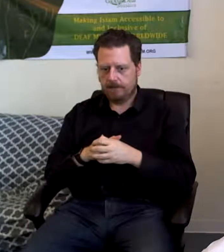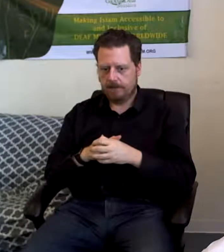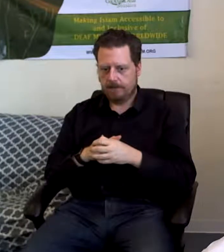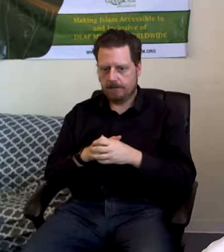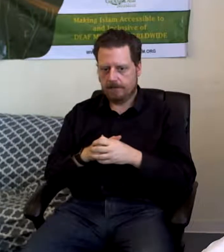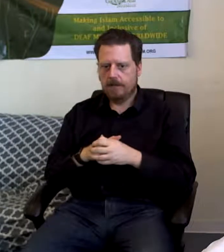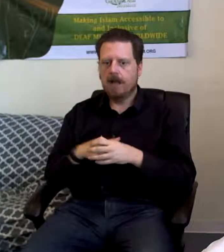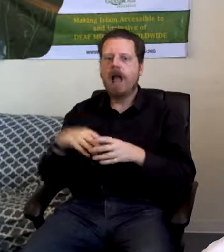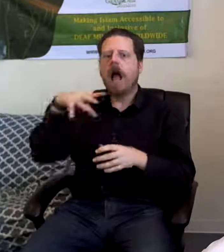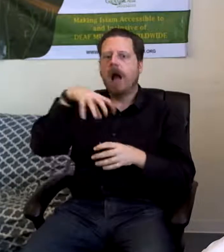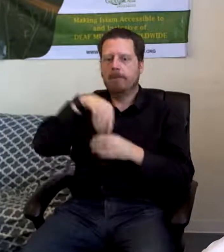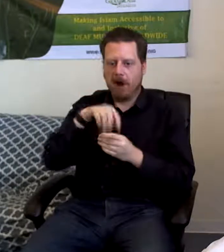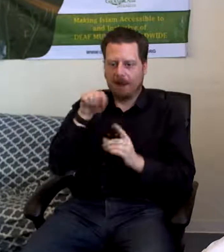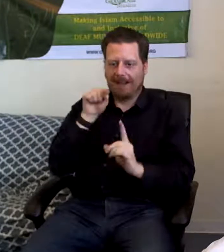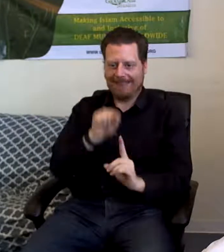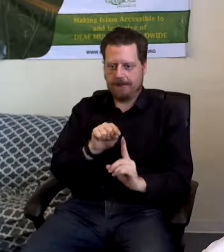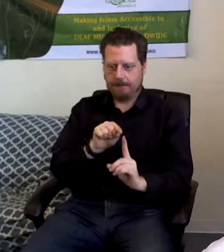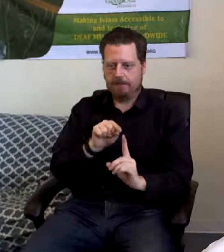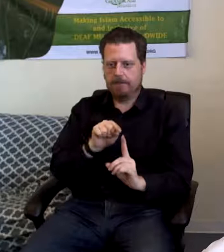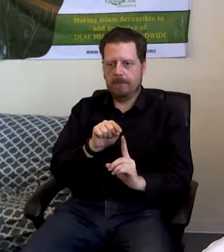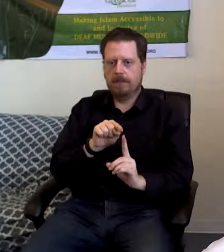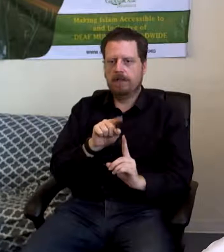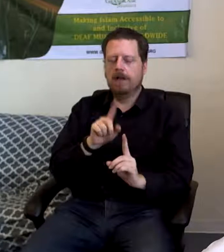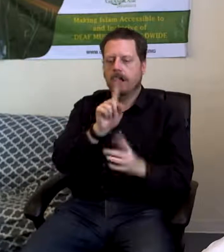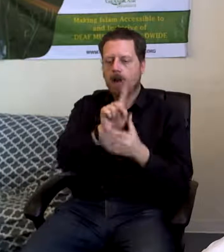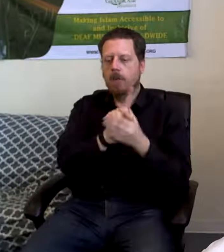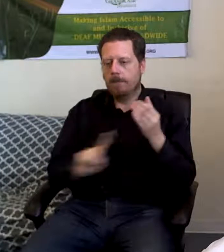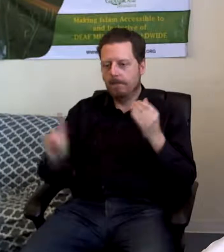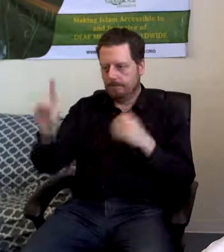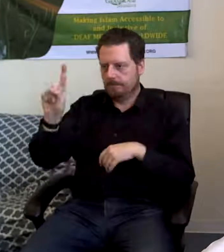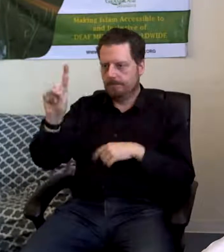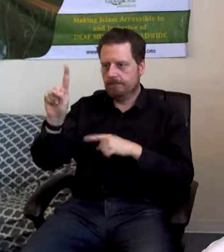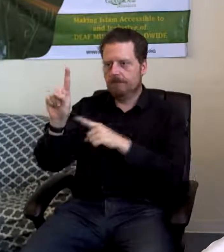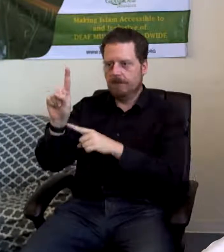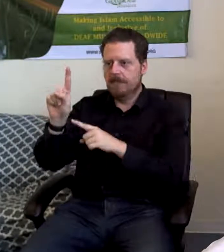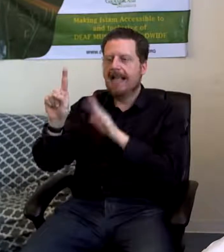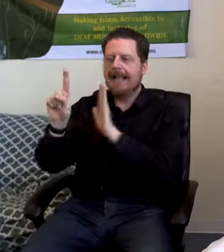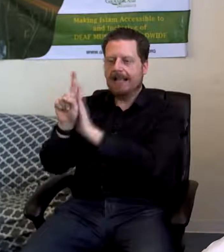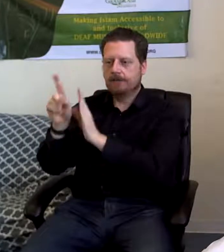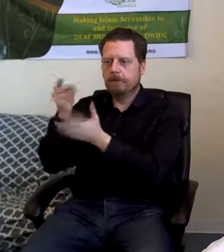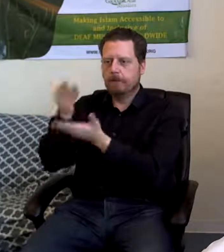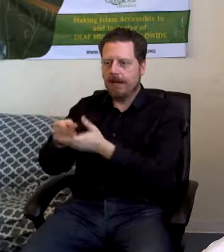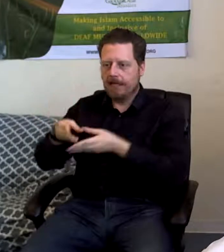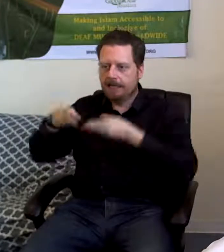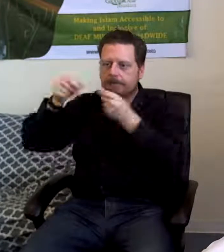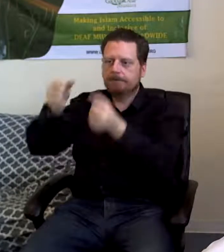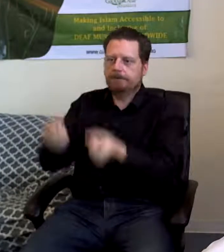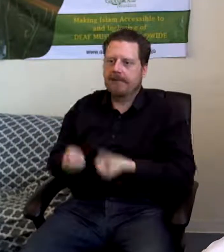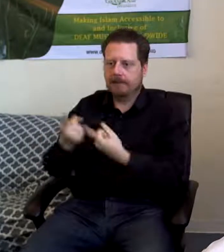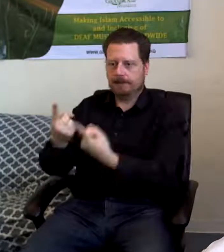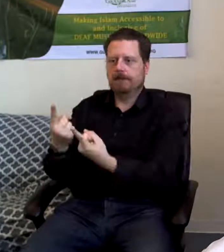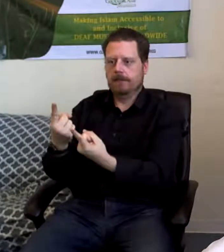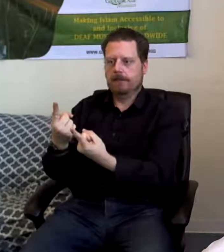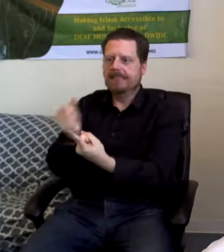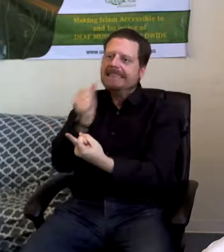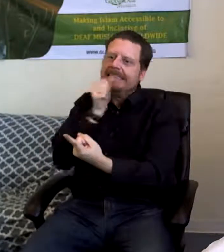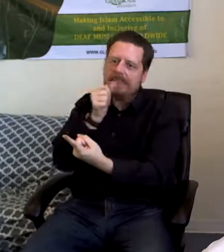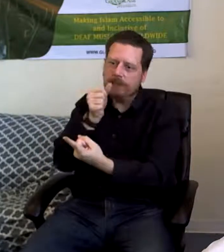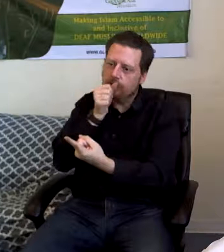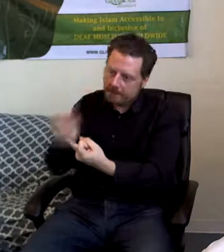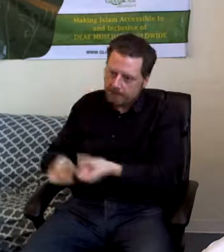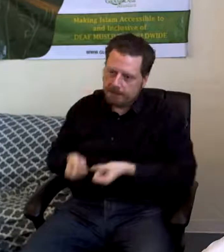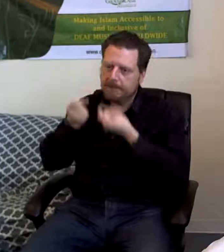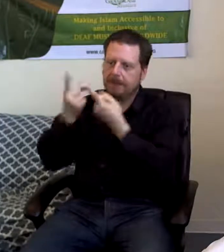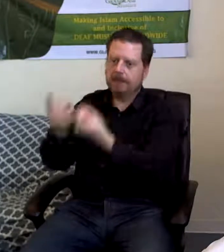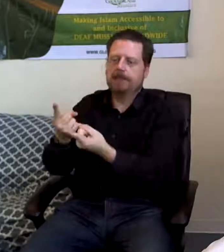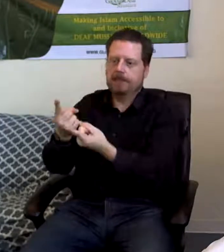Among them is a person who spent his money so secretly